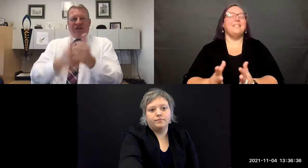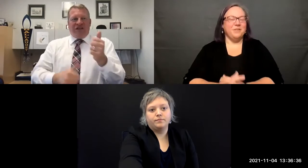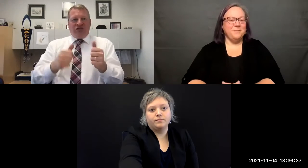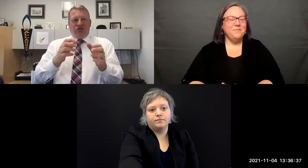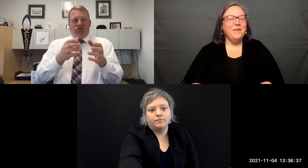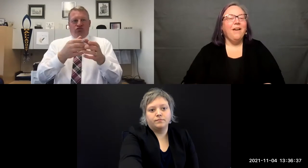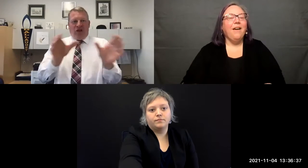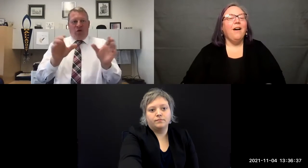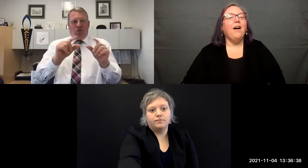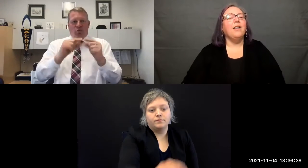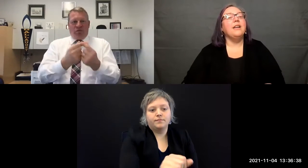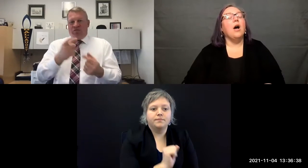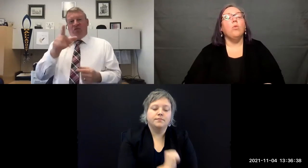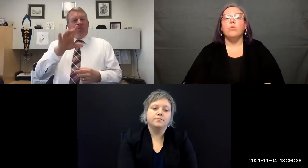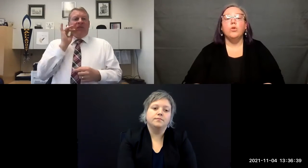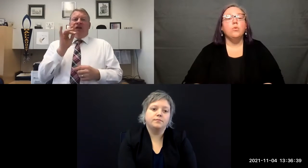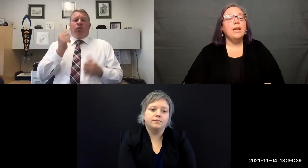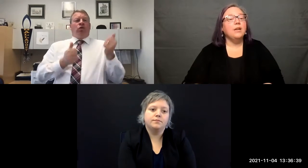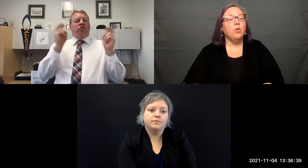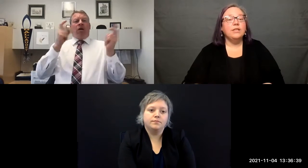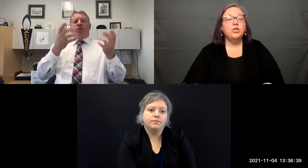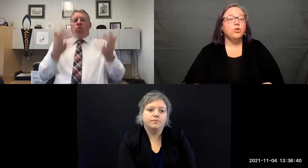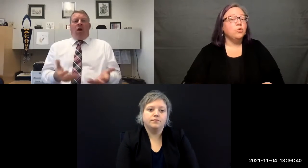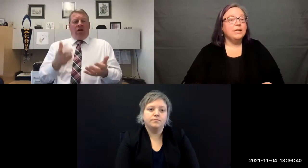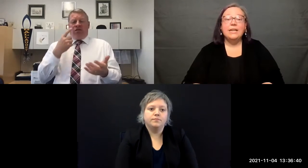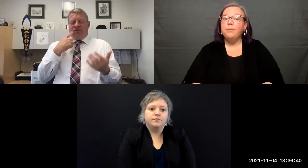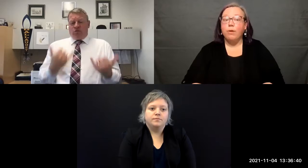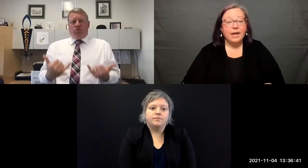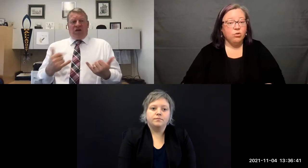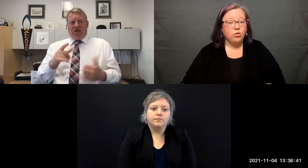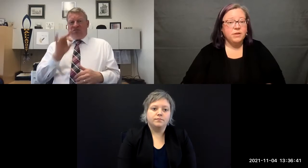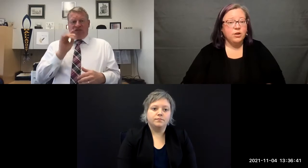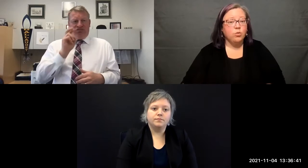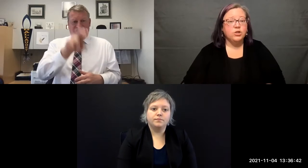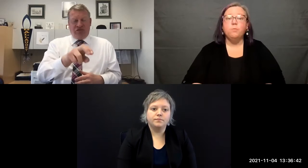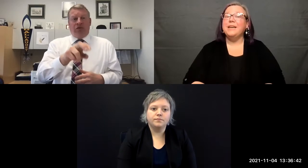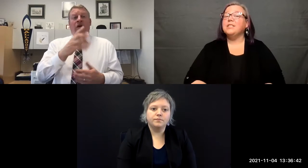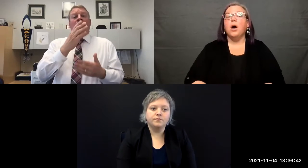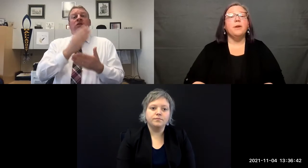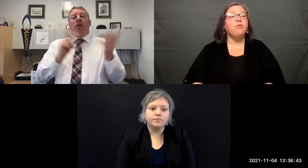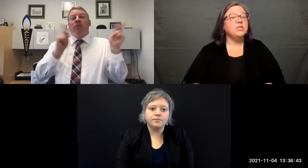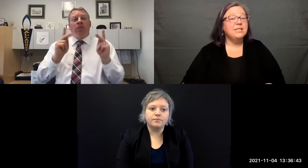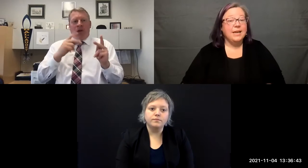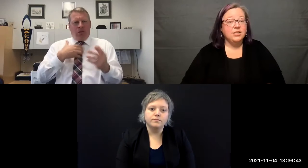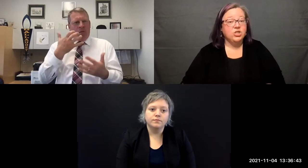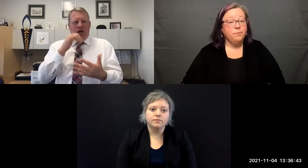go. Now, you can go into any breakout group that you want to. Pick a topic for today to jump